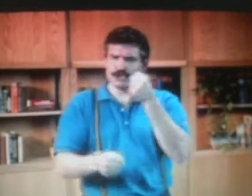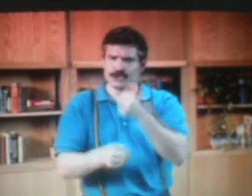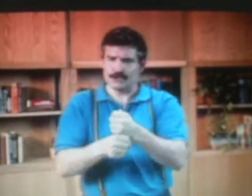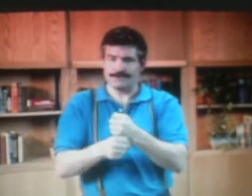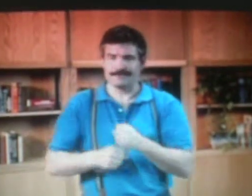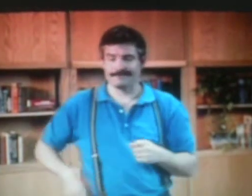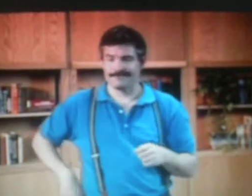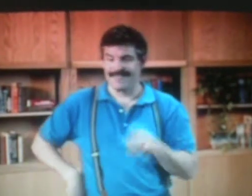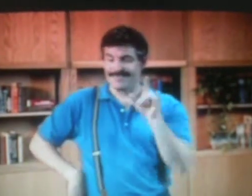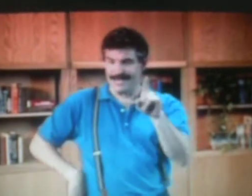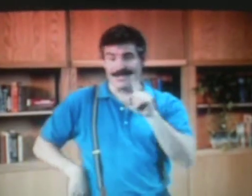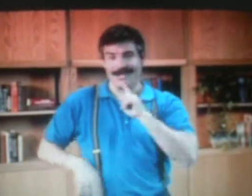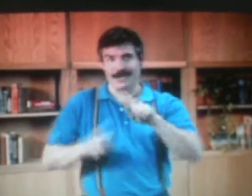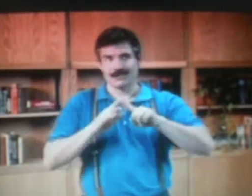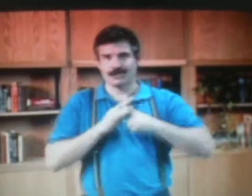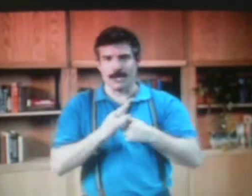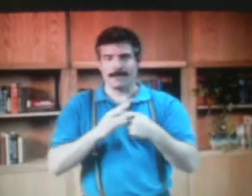So in the fall of senior year,